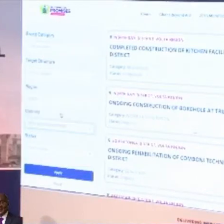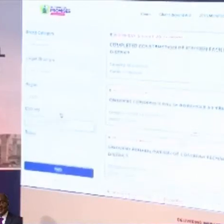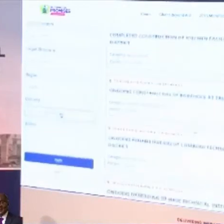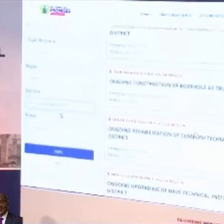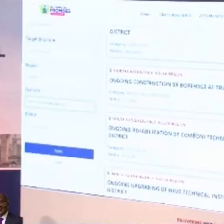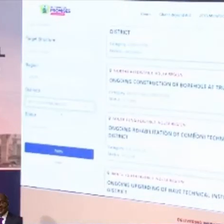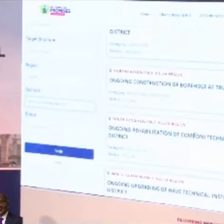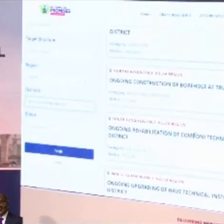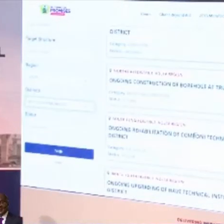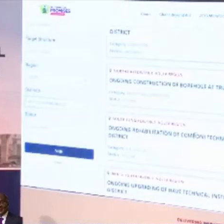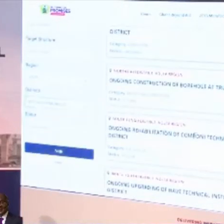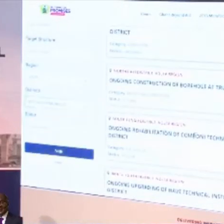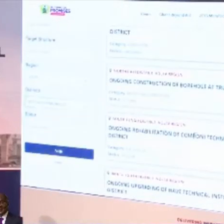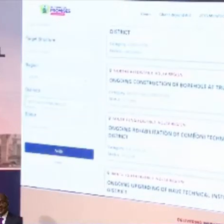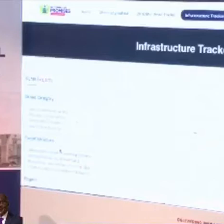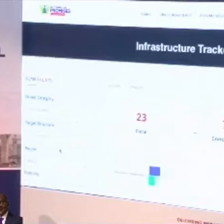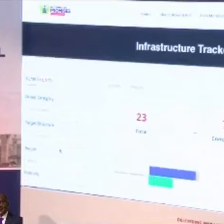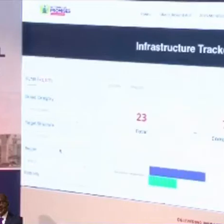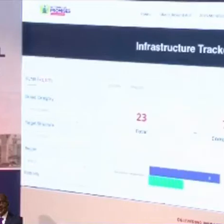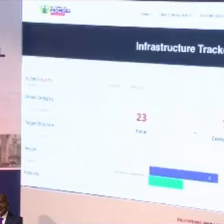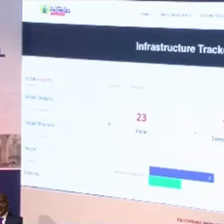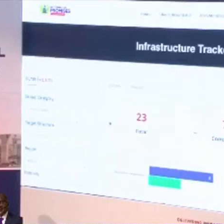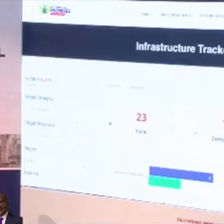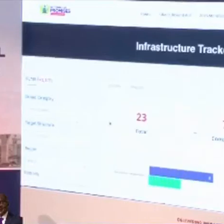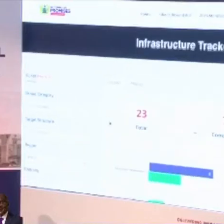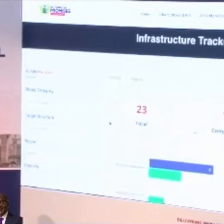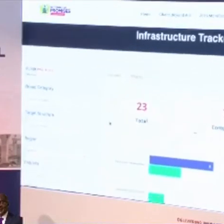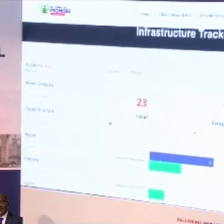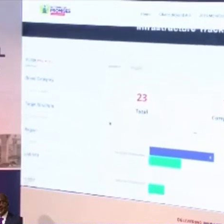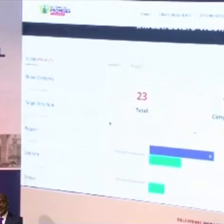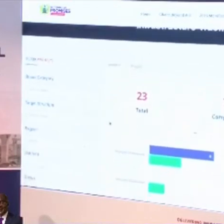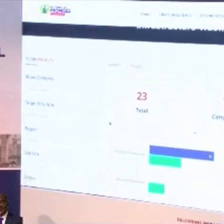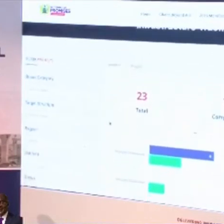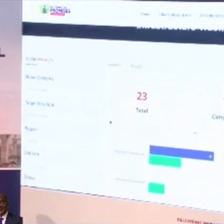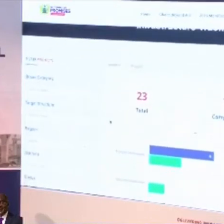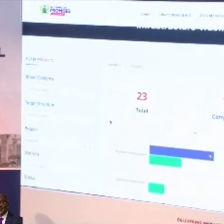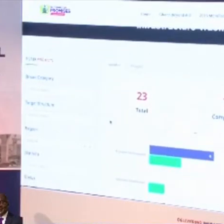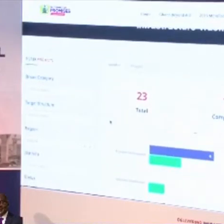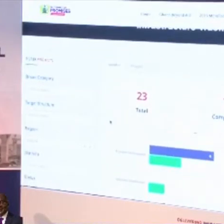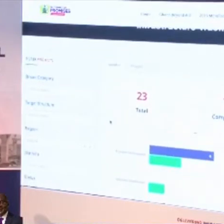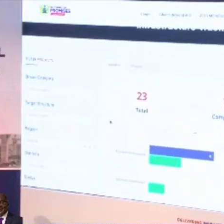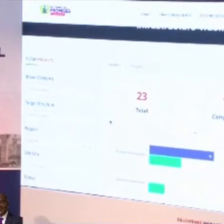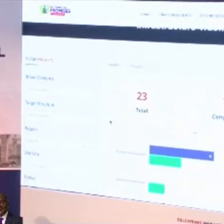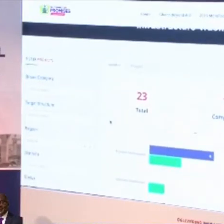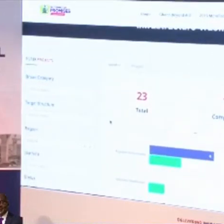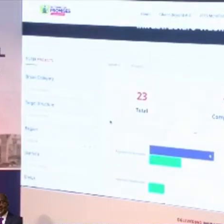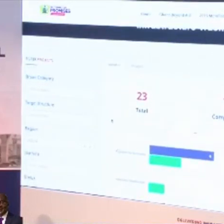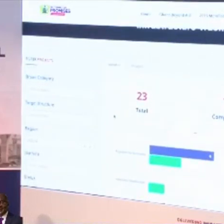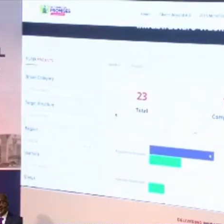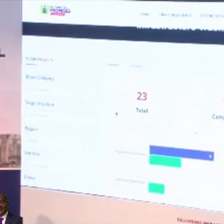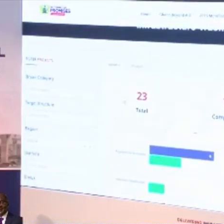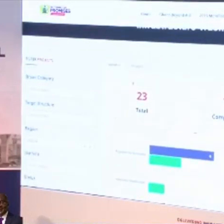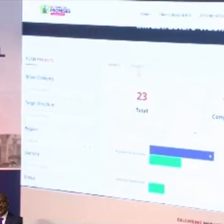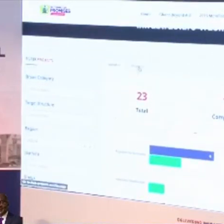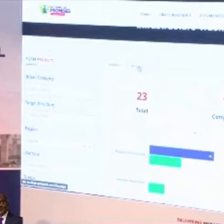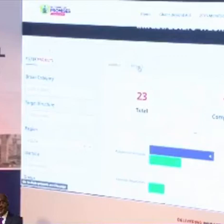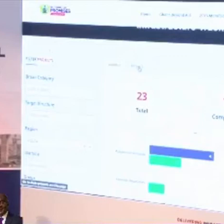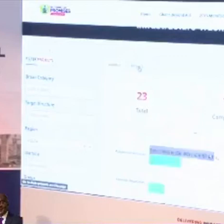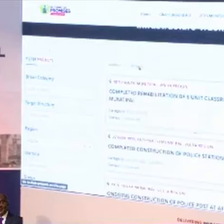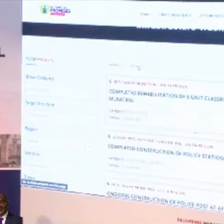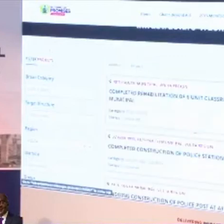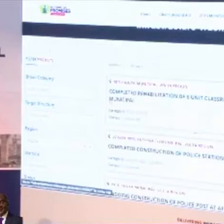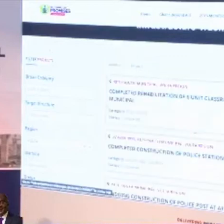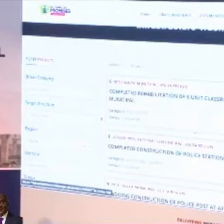Okay, let's see. 23 projects, 7 completed, 16 ongoing. Let's see the projects.